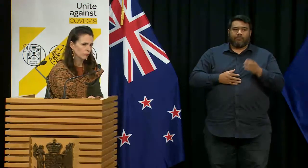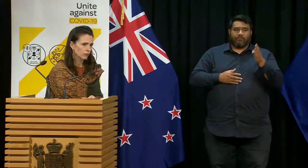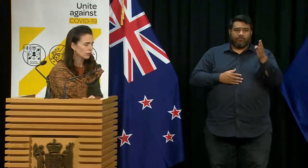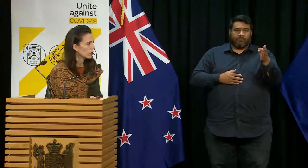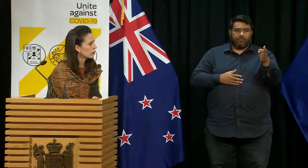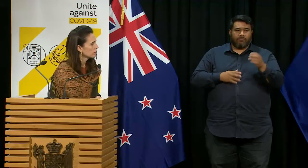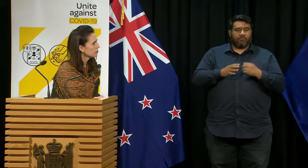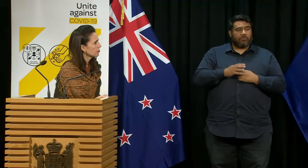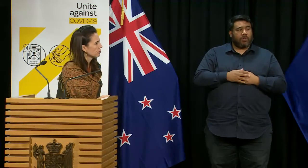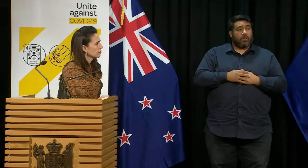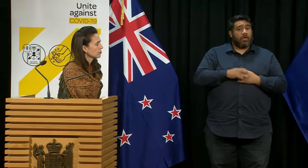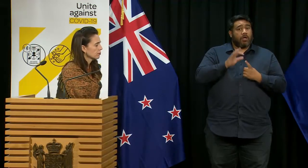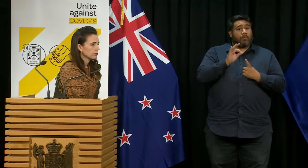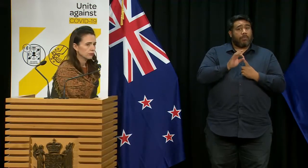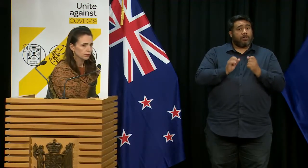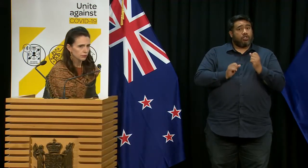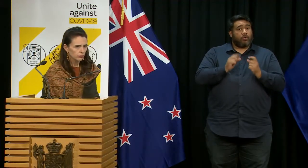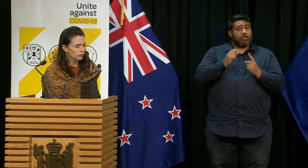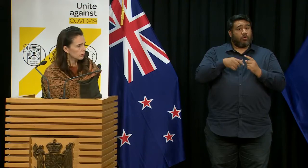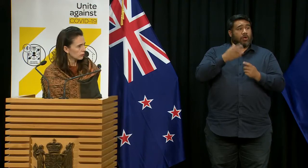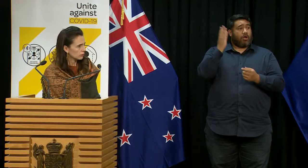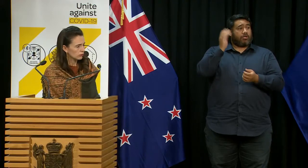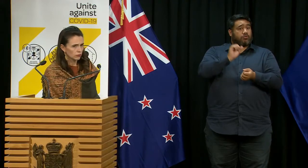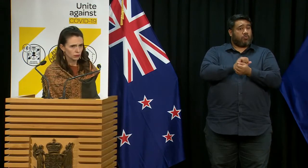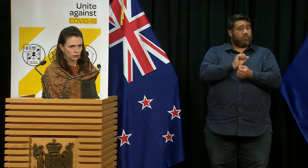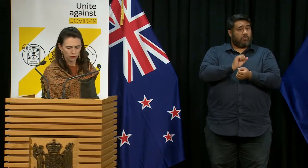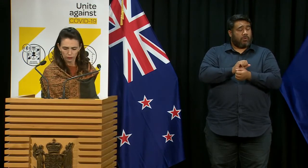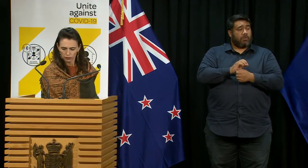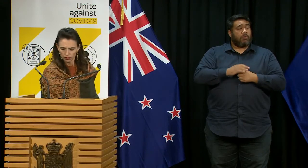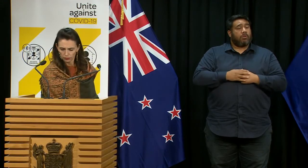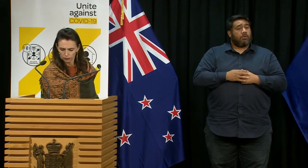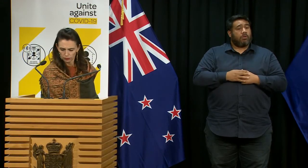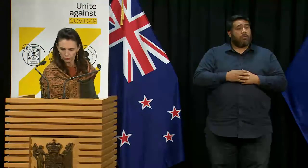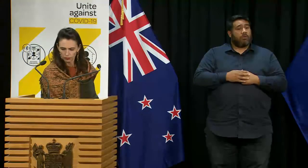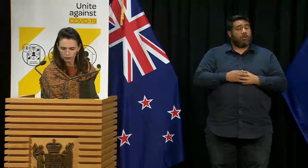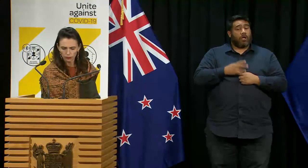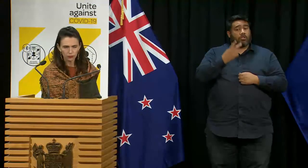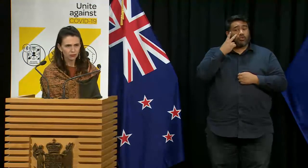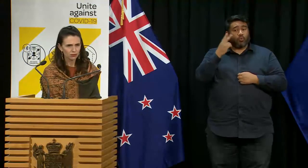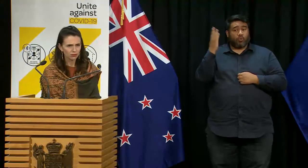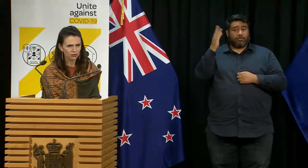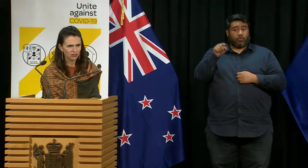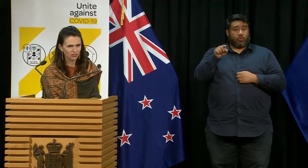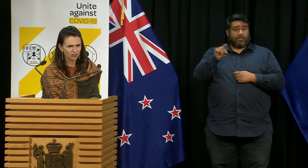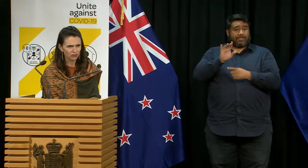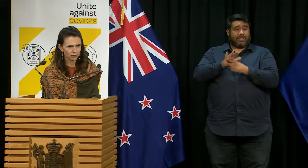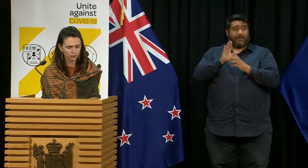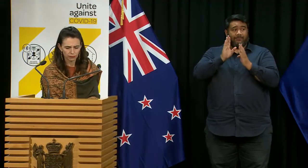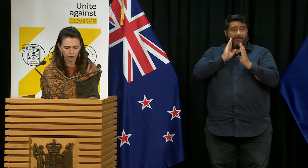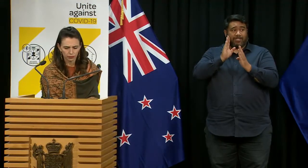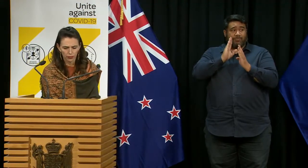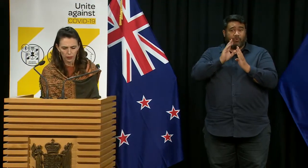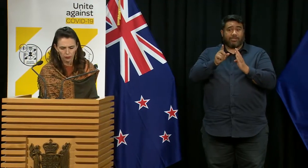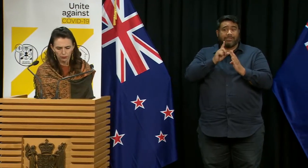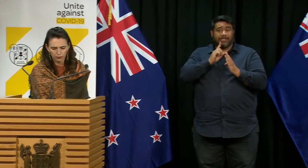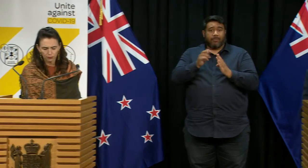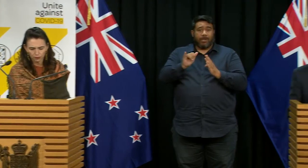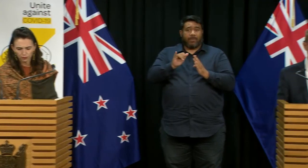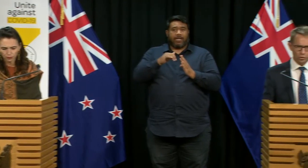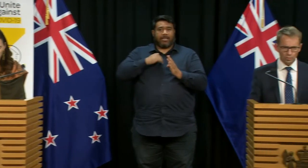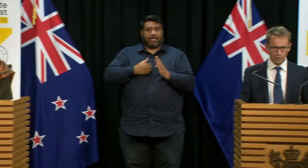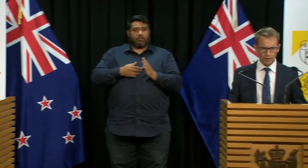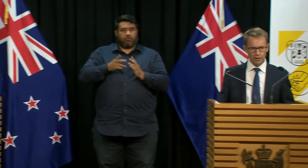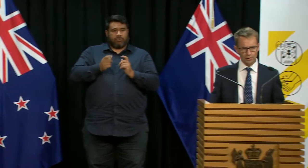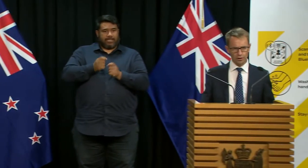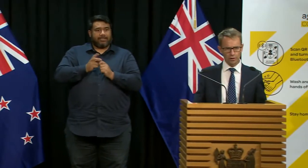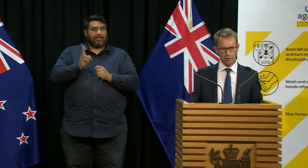second time or being asked to come back for retesting? There's a Facebook post from the school that suggests that. So the ones